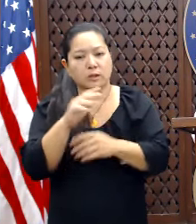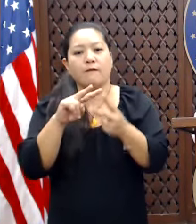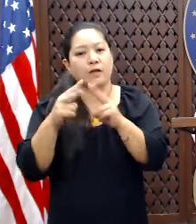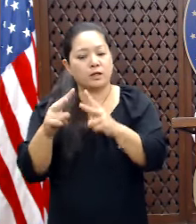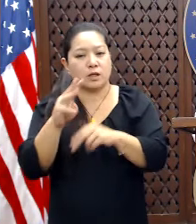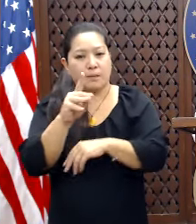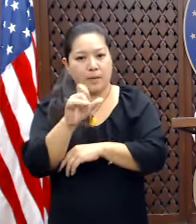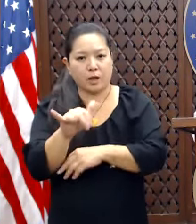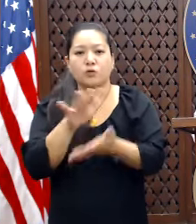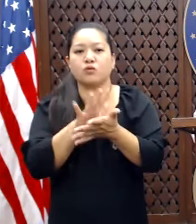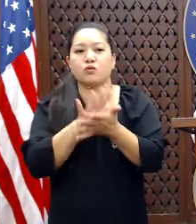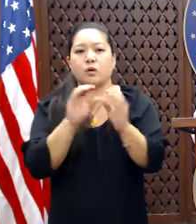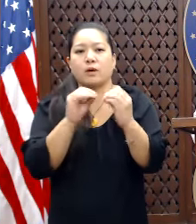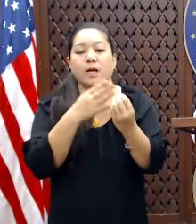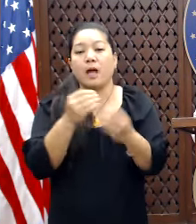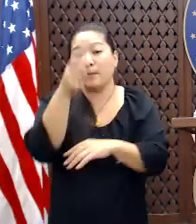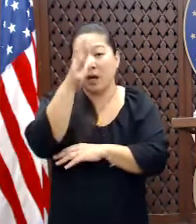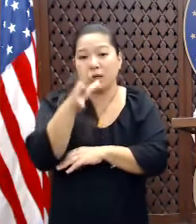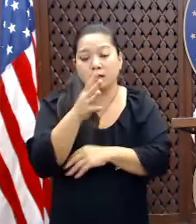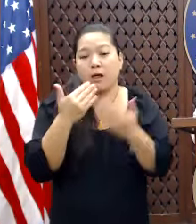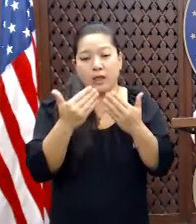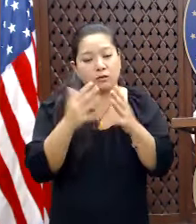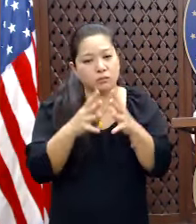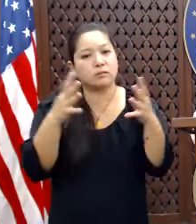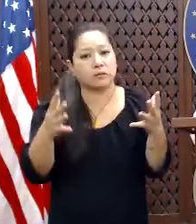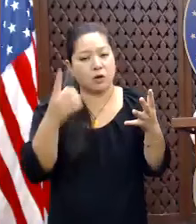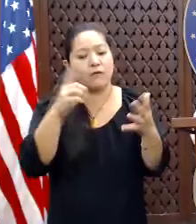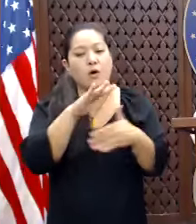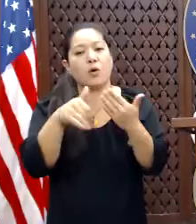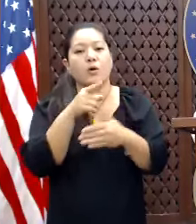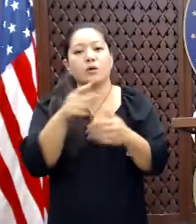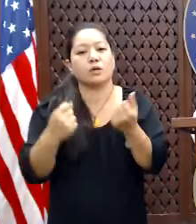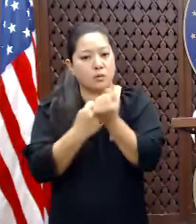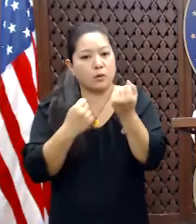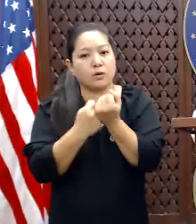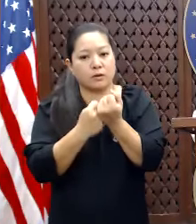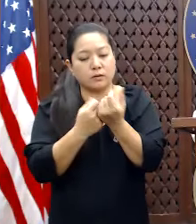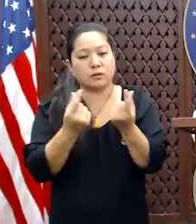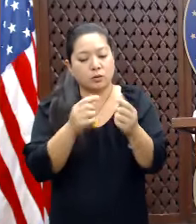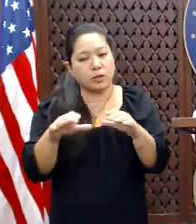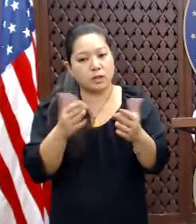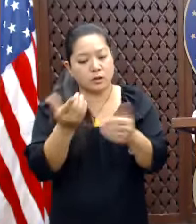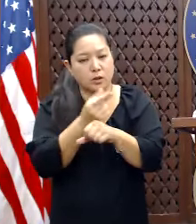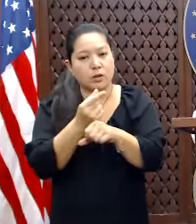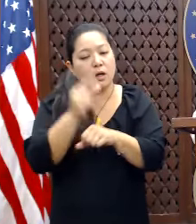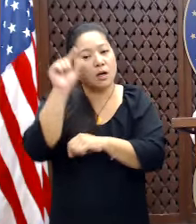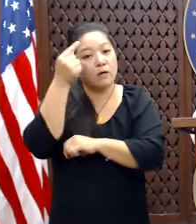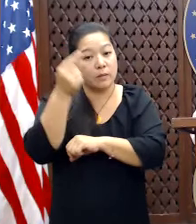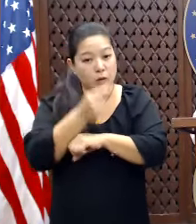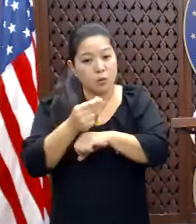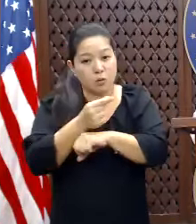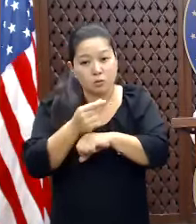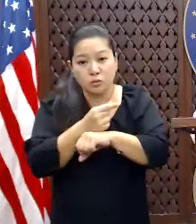school organizations, and parents. We thank you for all that you are doing. The government of Guam is